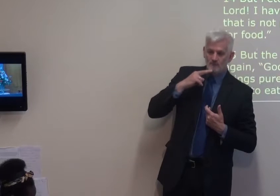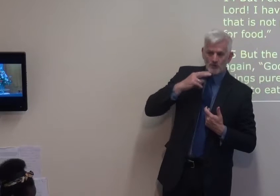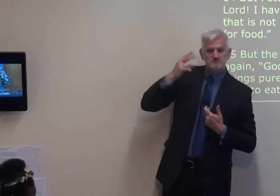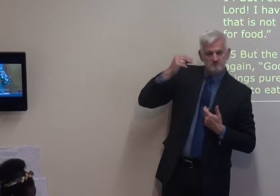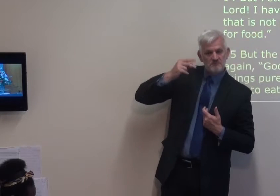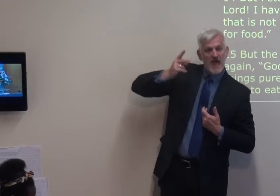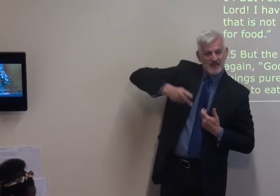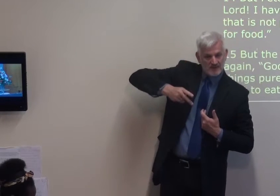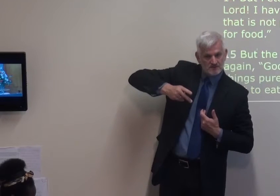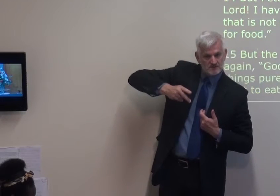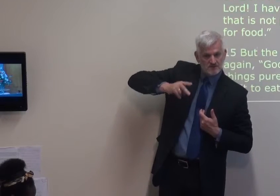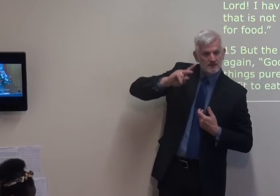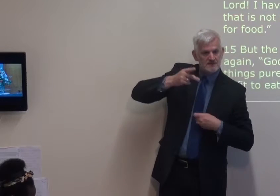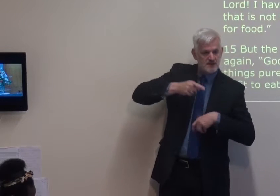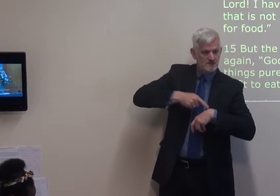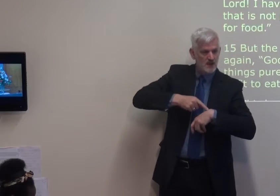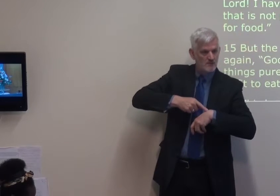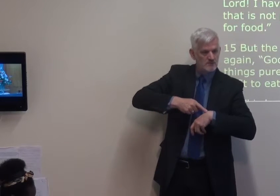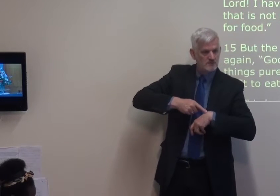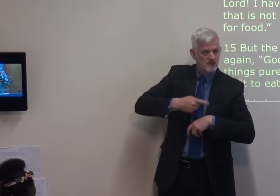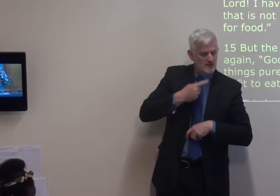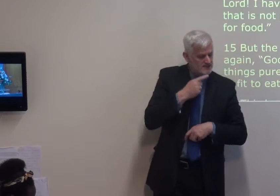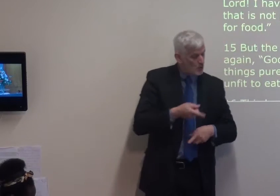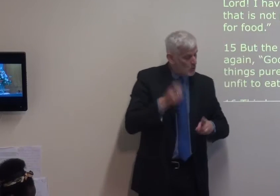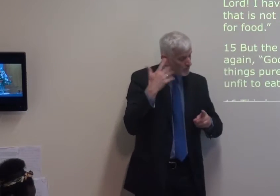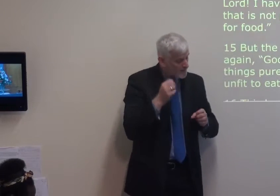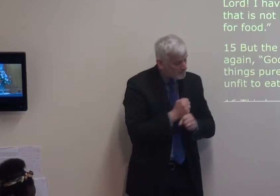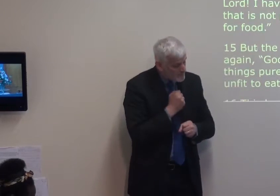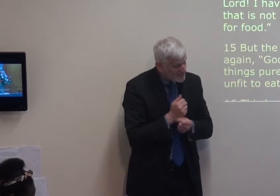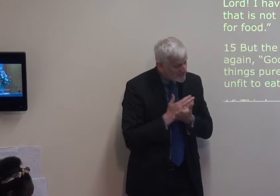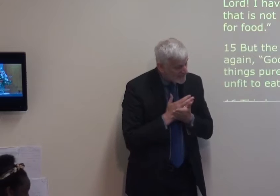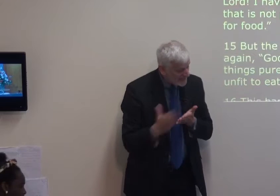again the 2nd time, What God hath cleansed, that